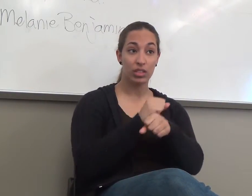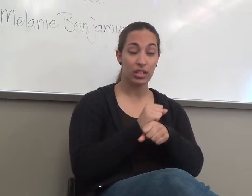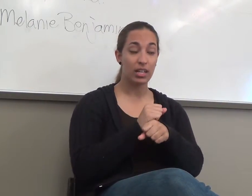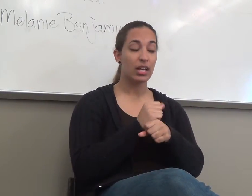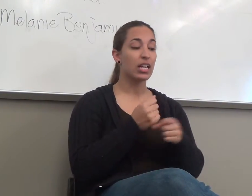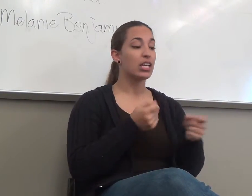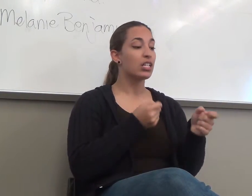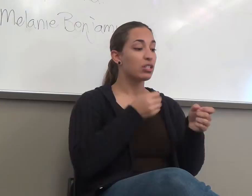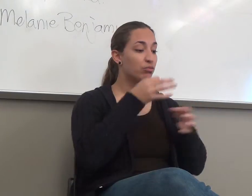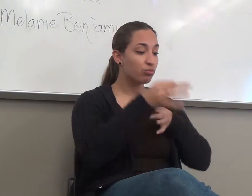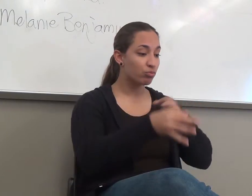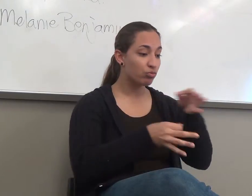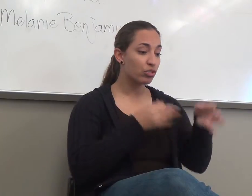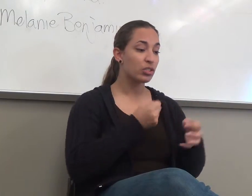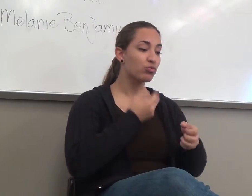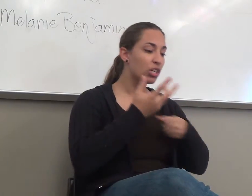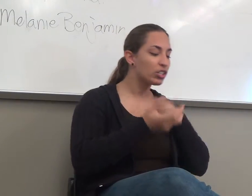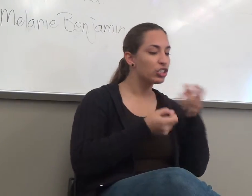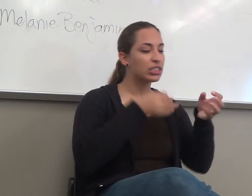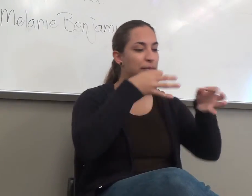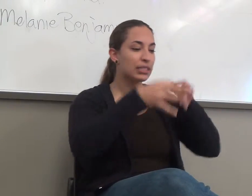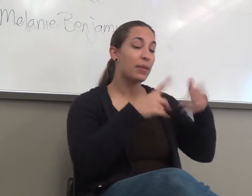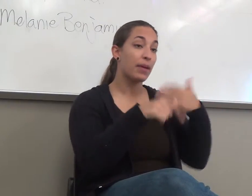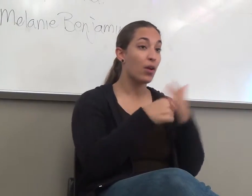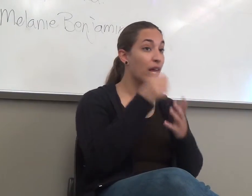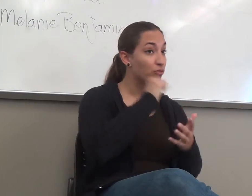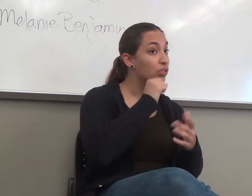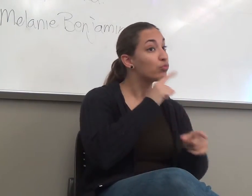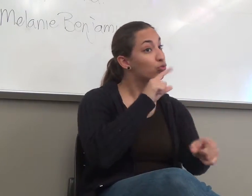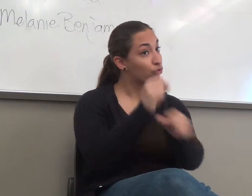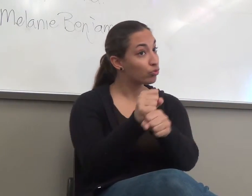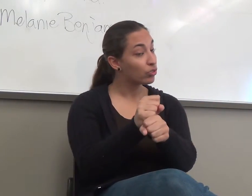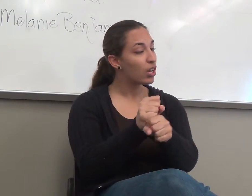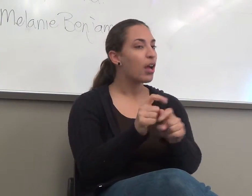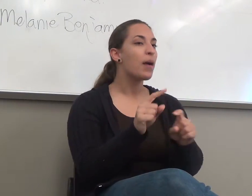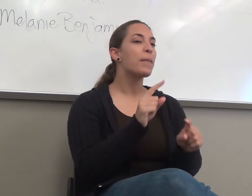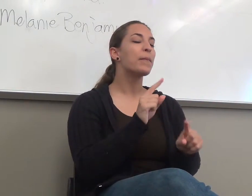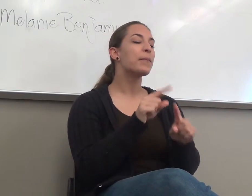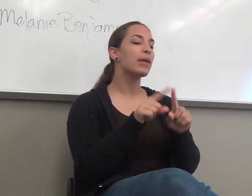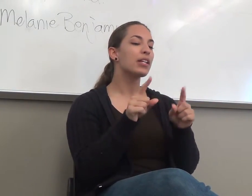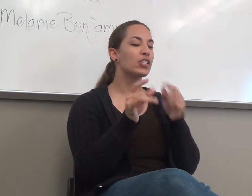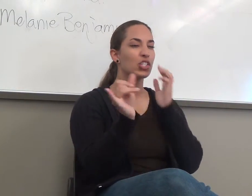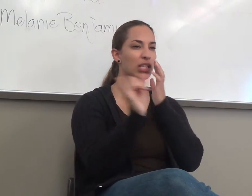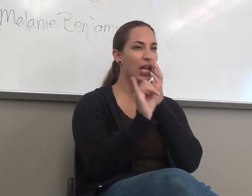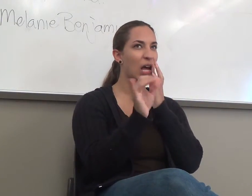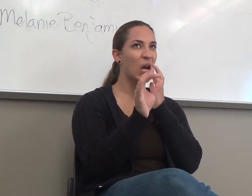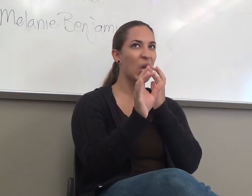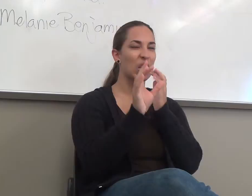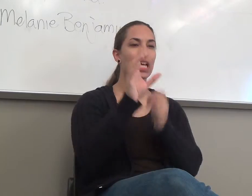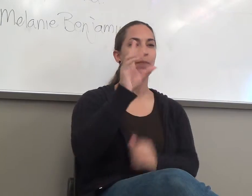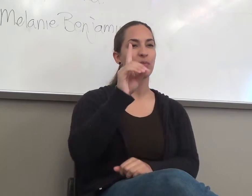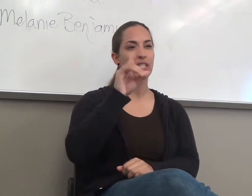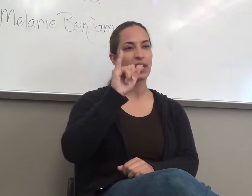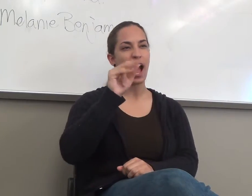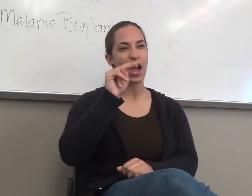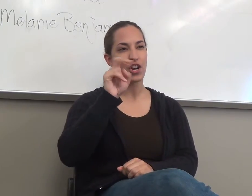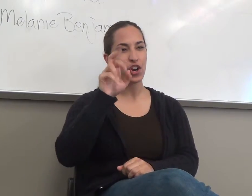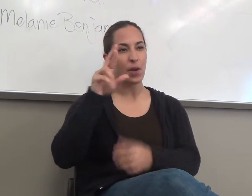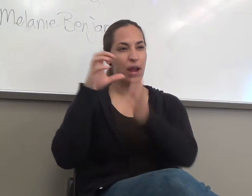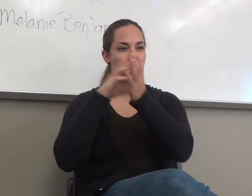these descriptive expressions of the ice cream. But even just like the diner paragraph, she has a kind of an order